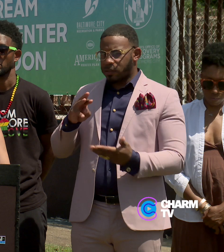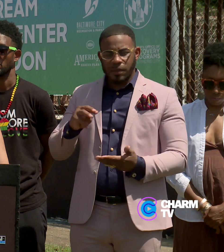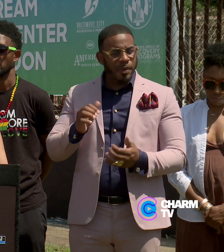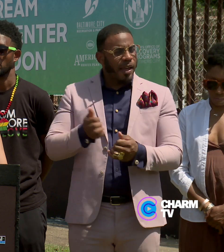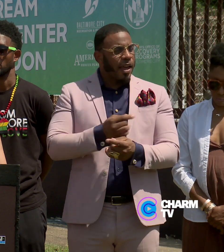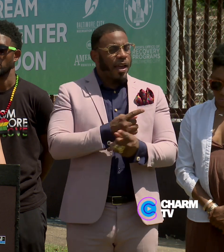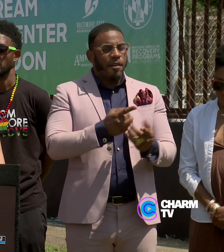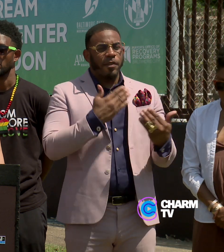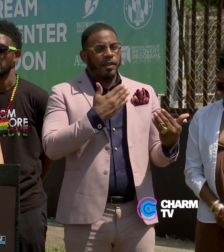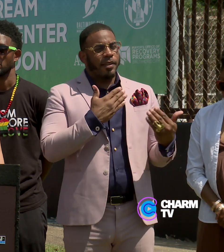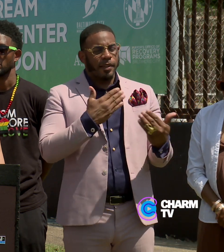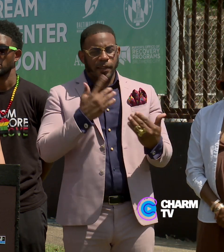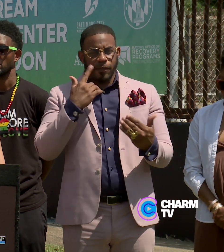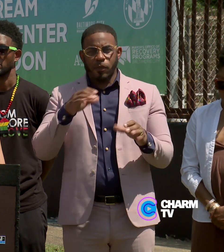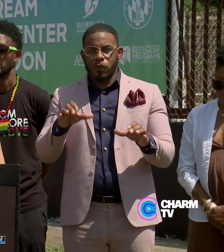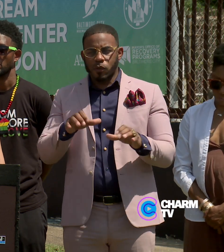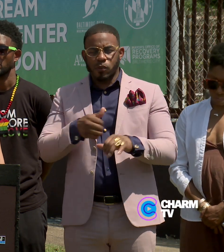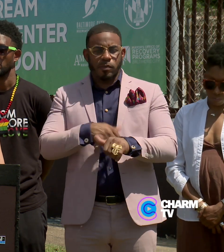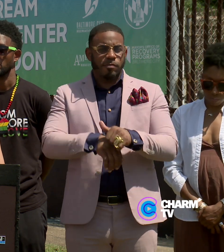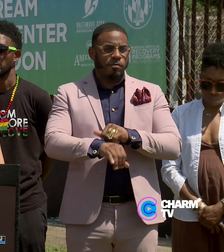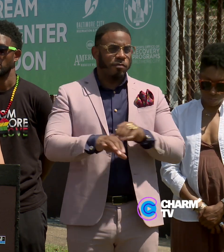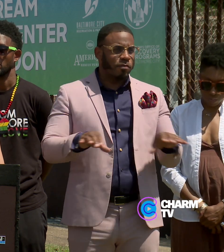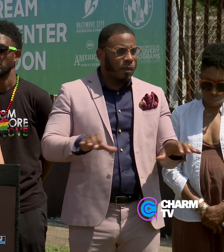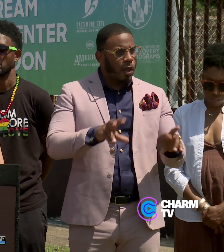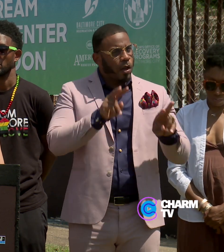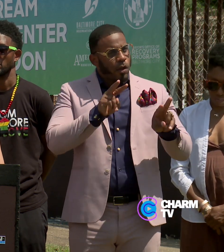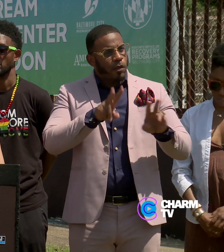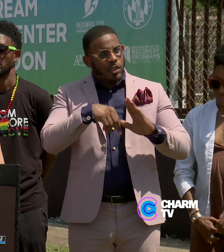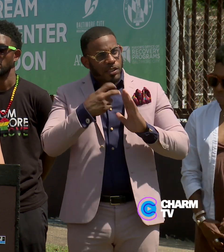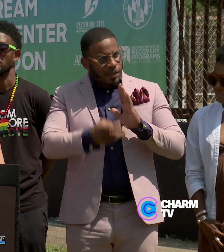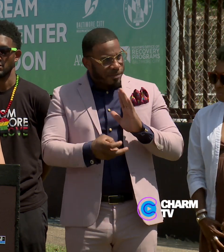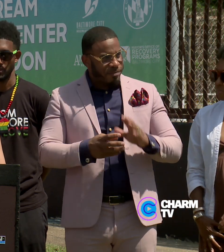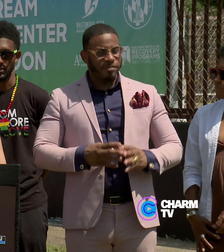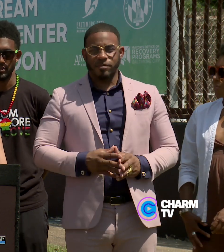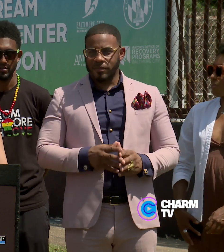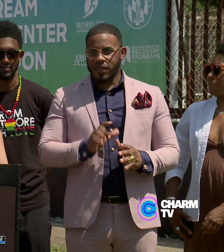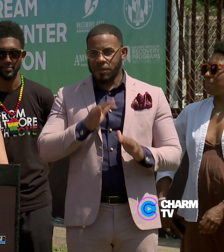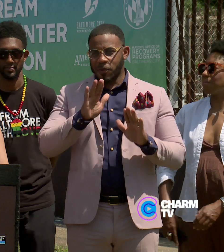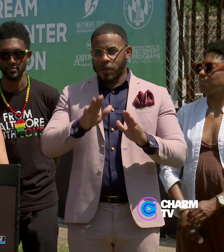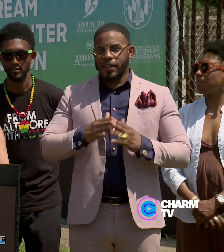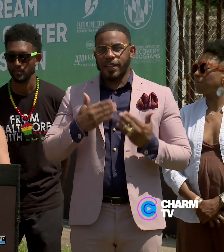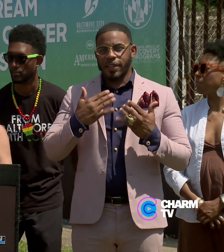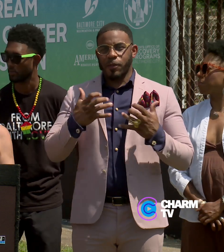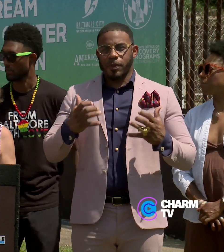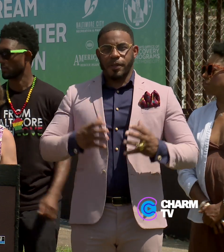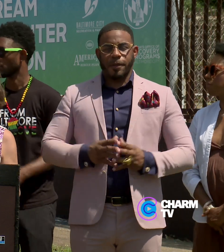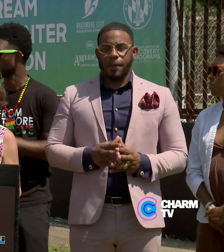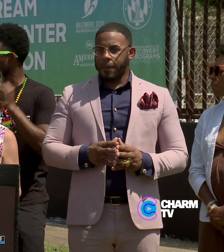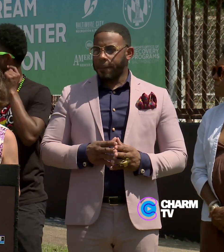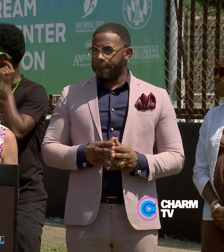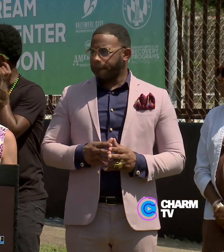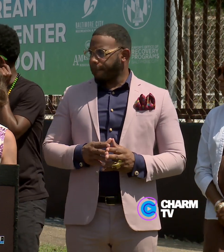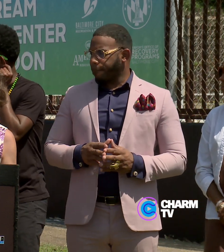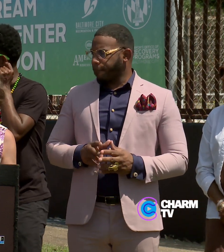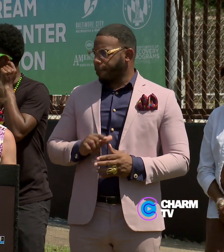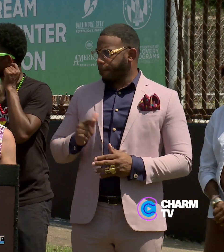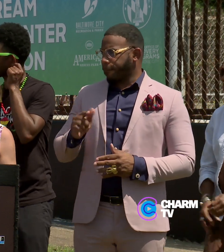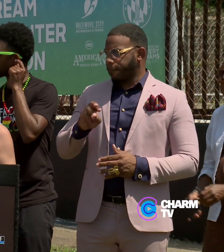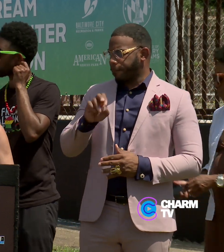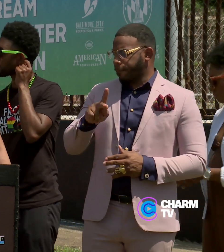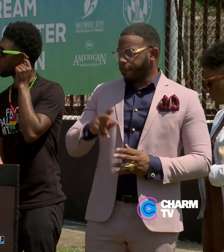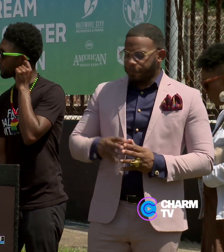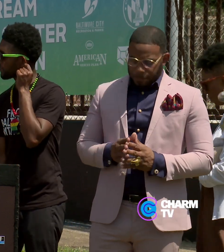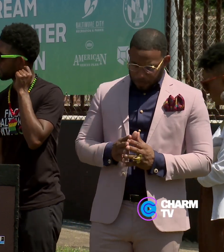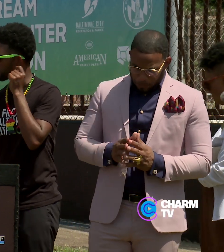everybody for doing this, and I look forward to jumping in. I think it'll be great. Thank you so much. And now introducing Mark